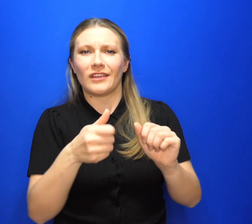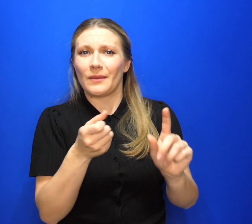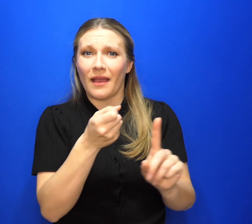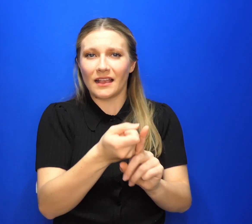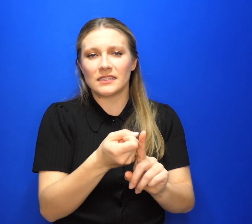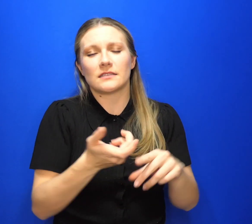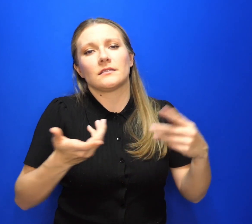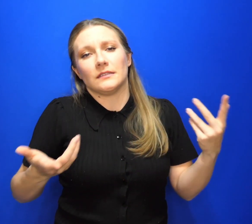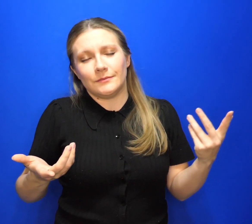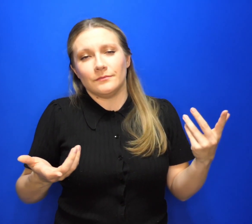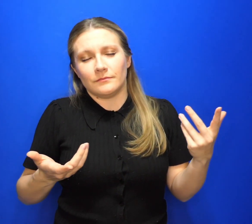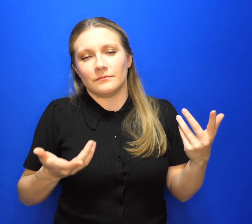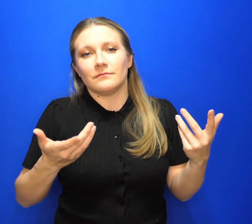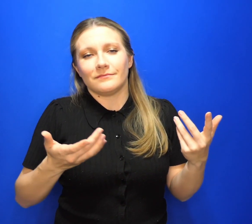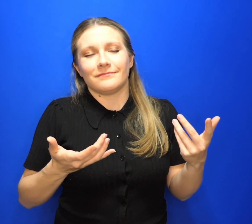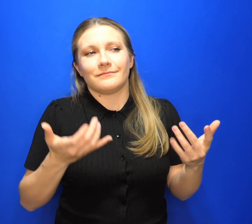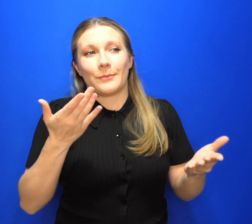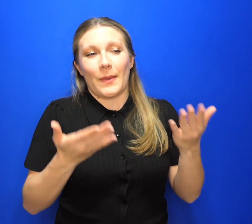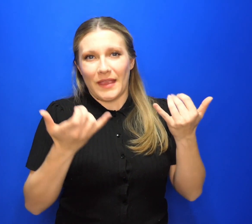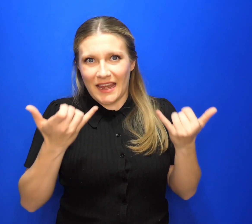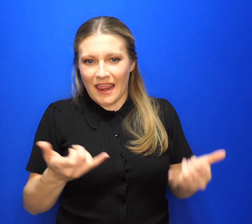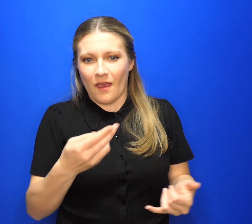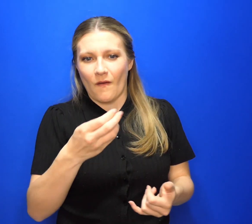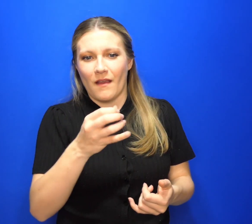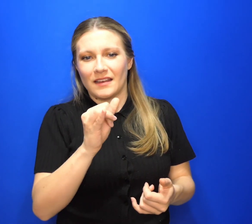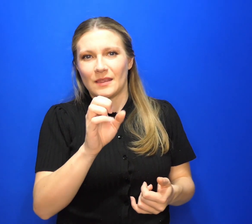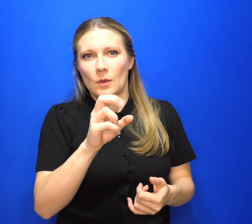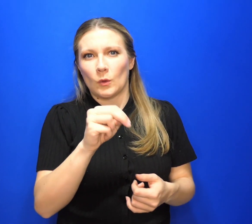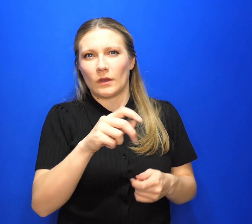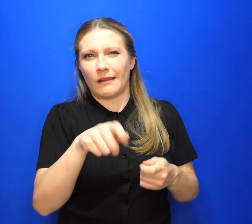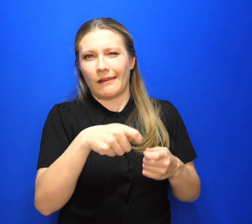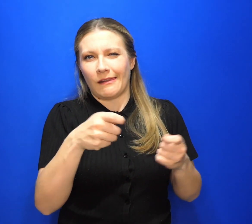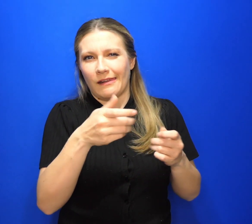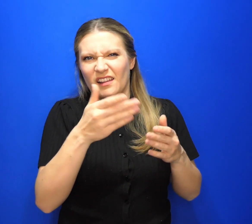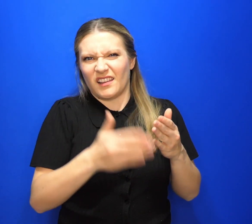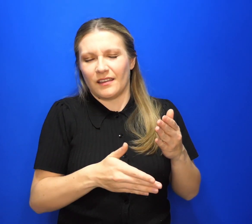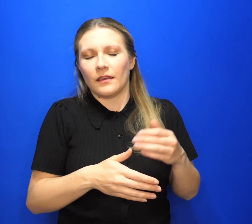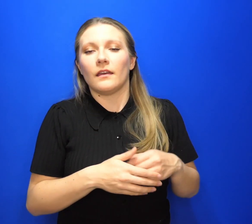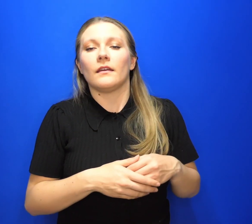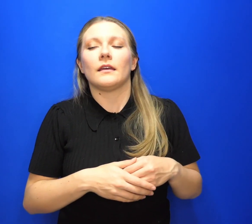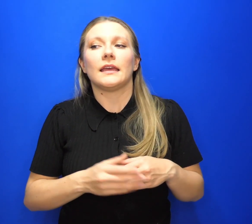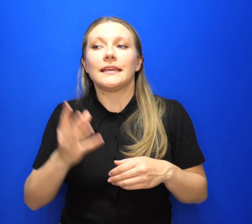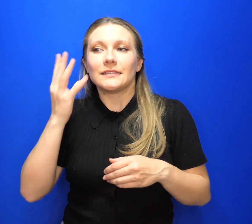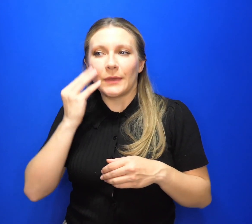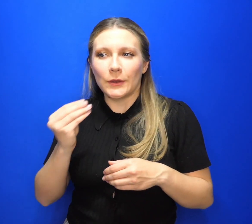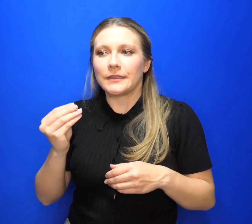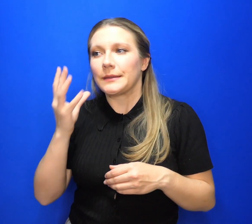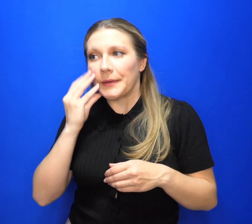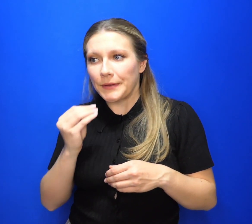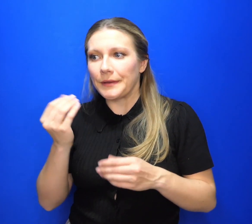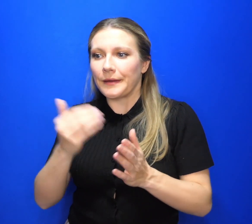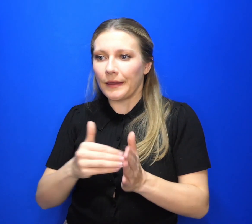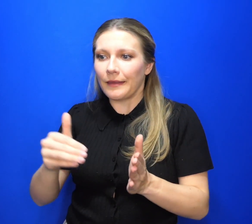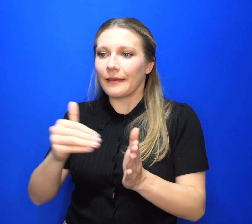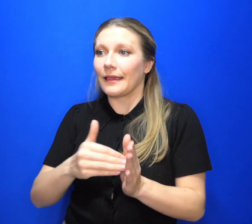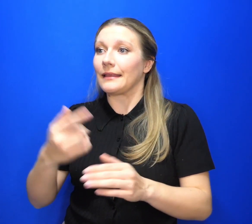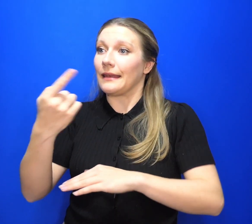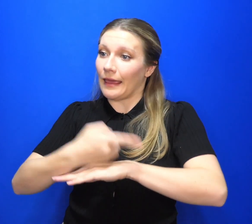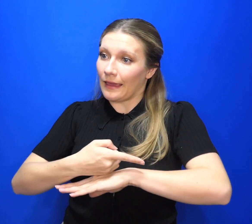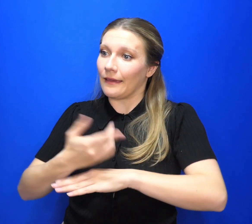is ending. Experience after experience, day after day, showing the same thing. Yes. You're probably not being helped by your pancreas anymore. The other thing too is, I don't want to be